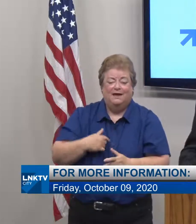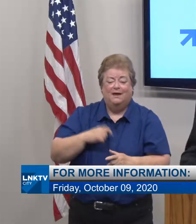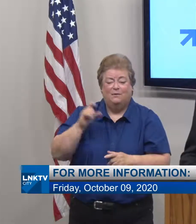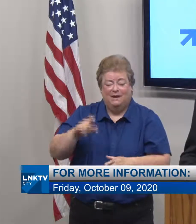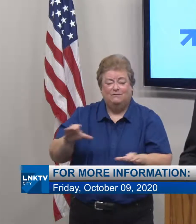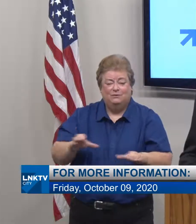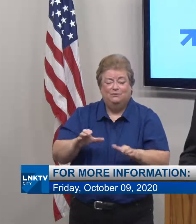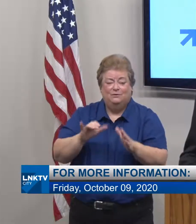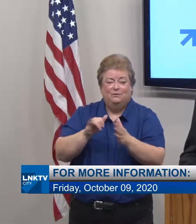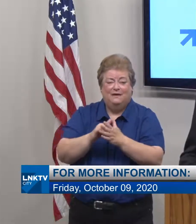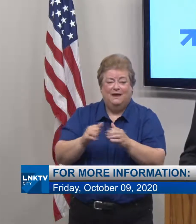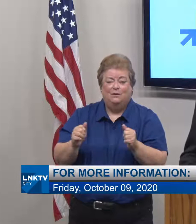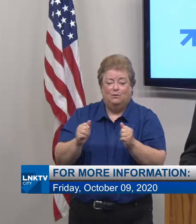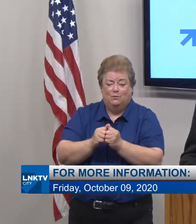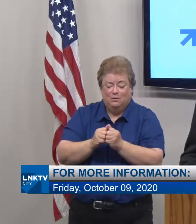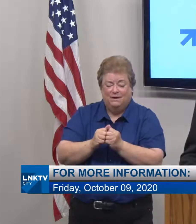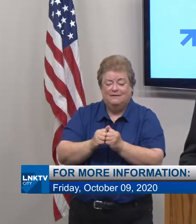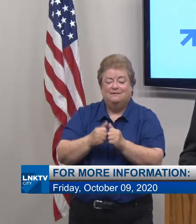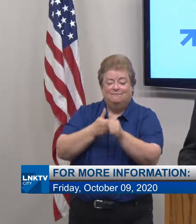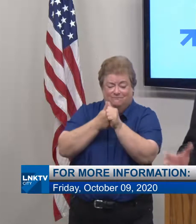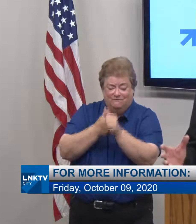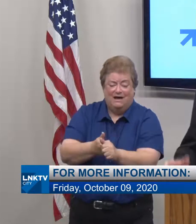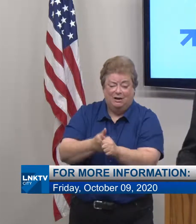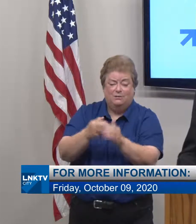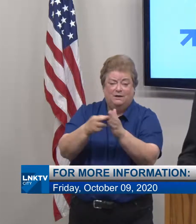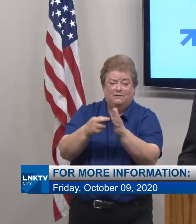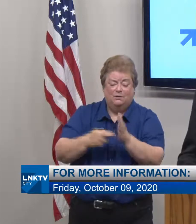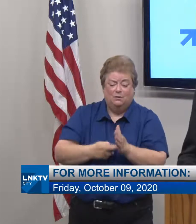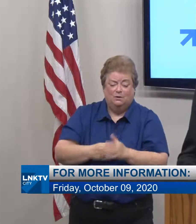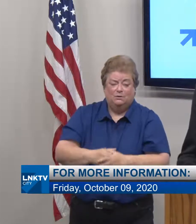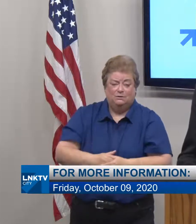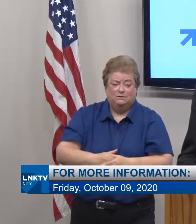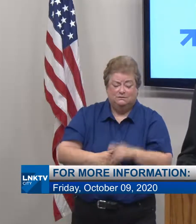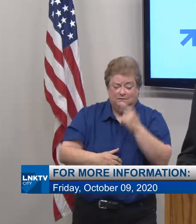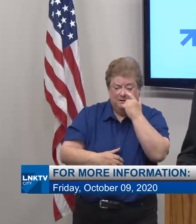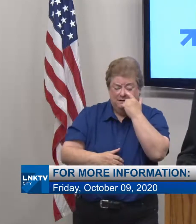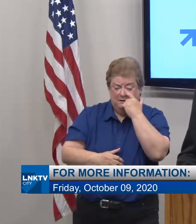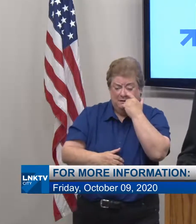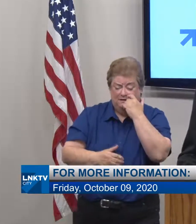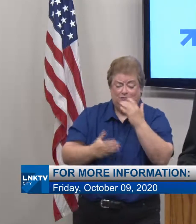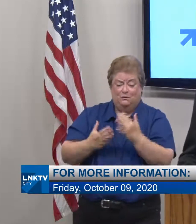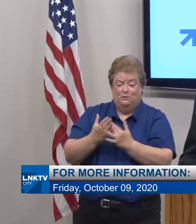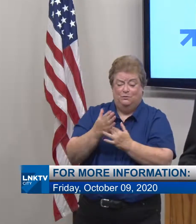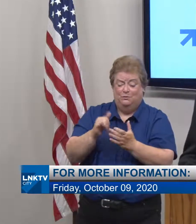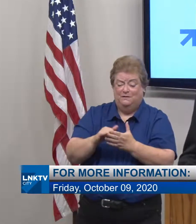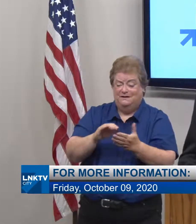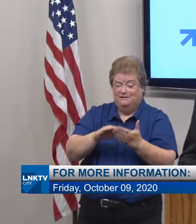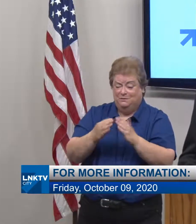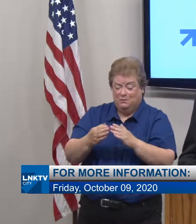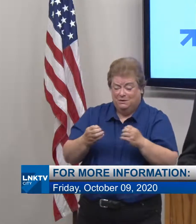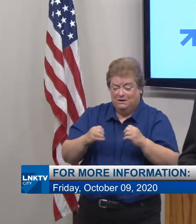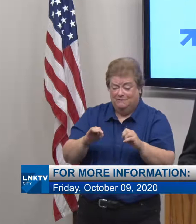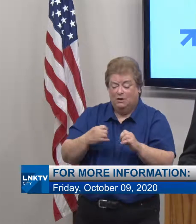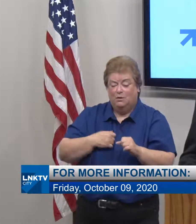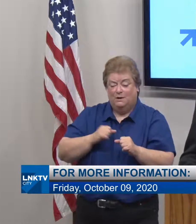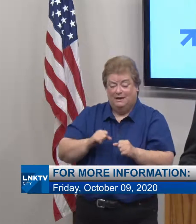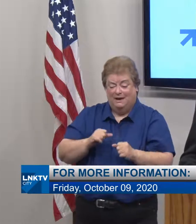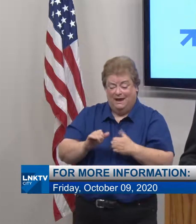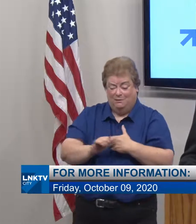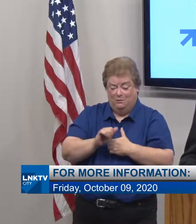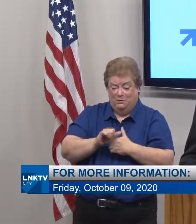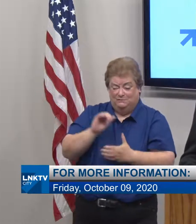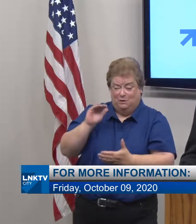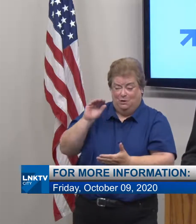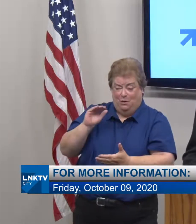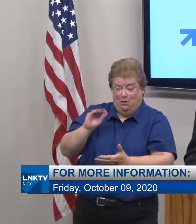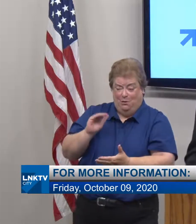with execution of protocols. So it's through this concerted community effort that we can lower this risk of spread and